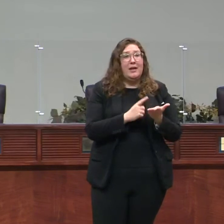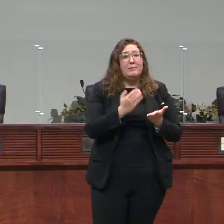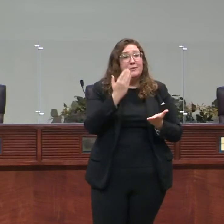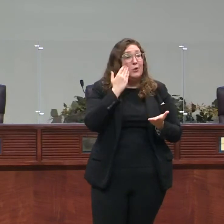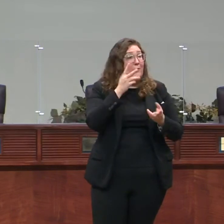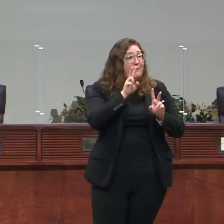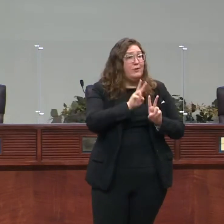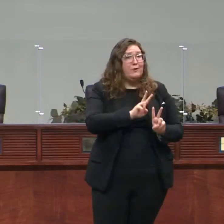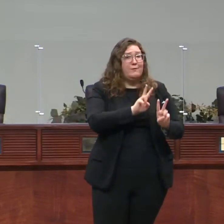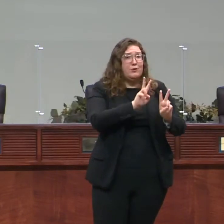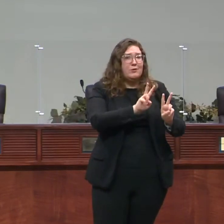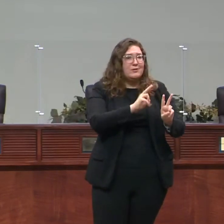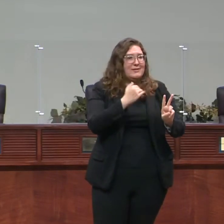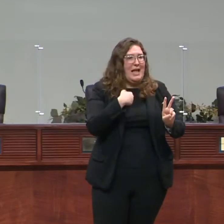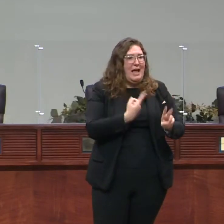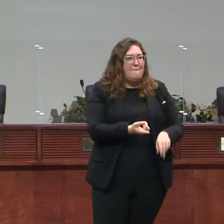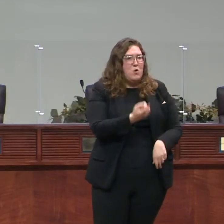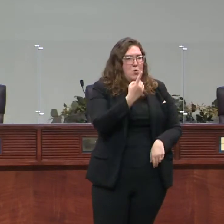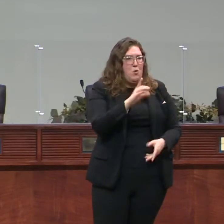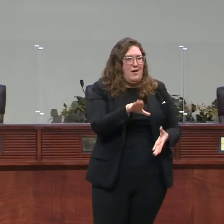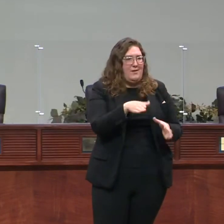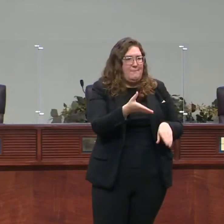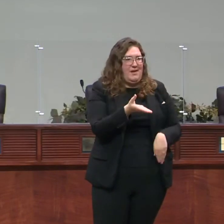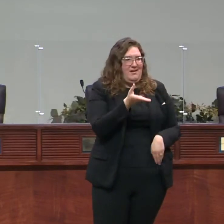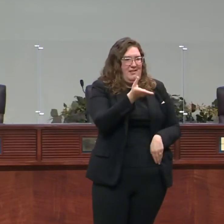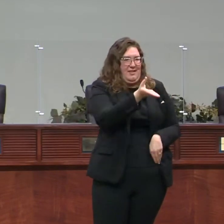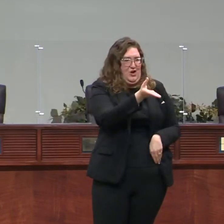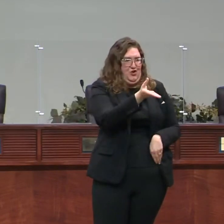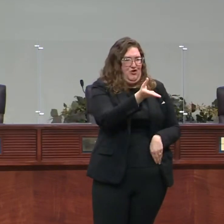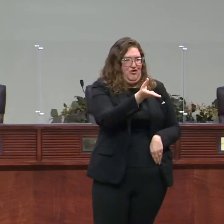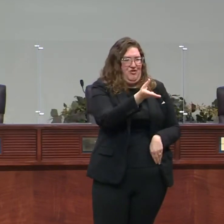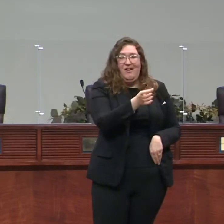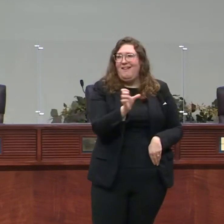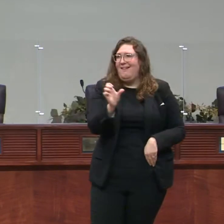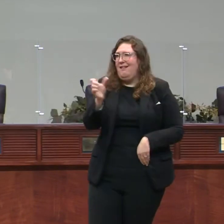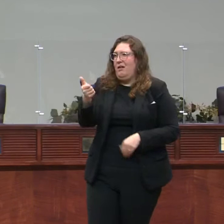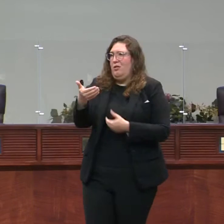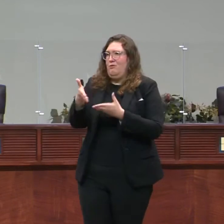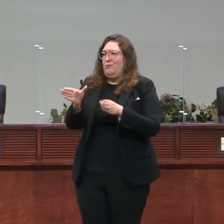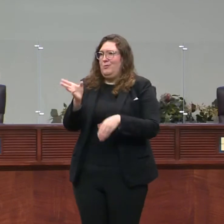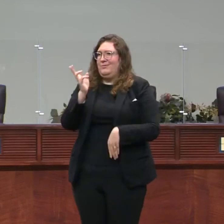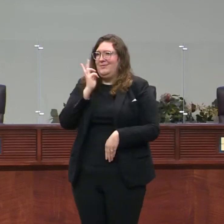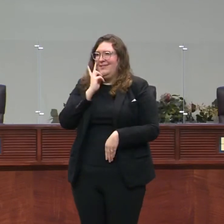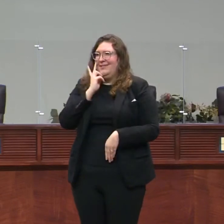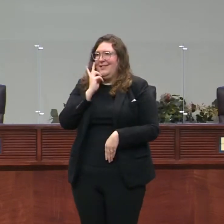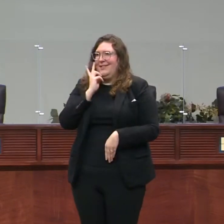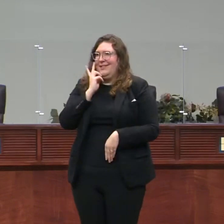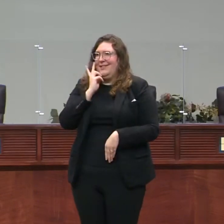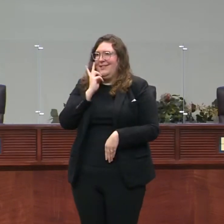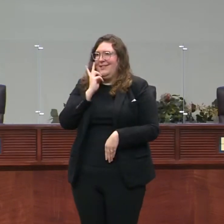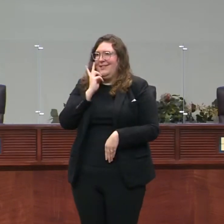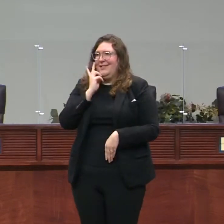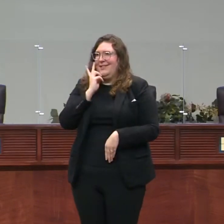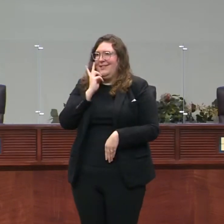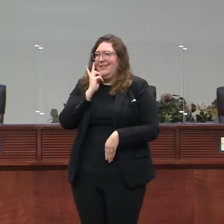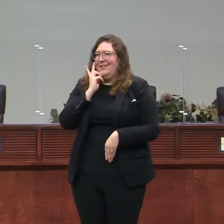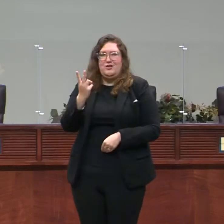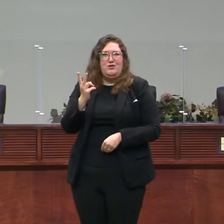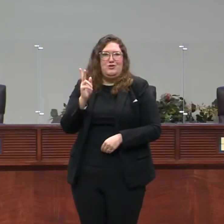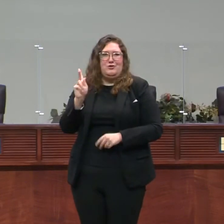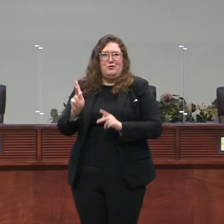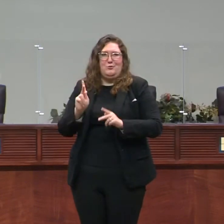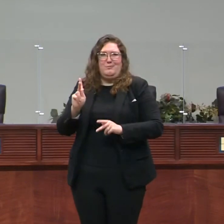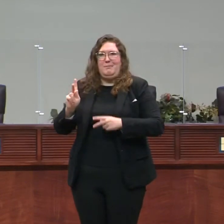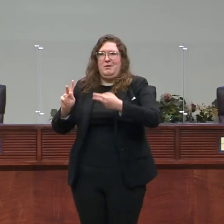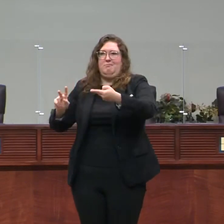single body in the room, and some of their rooms they had two people that